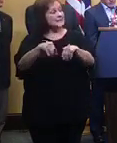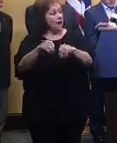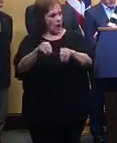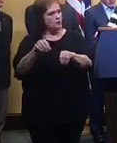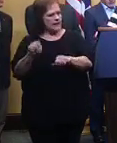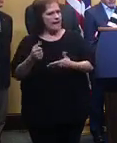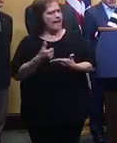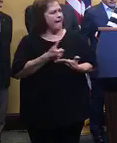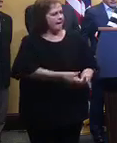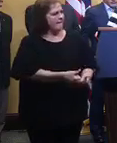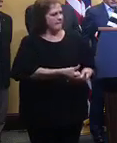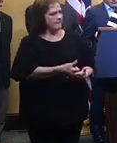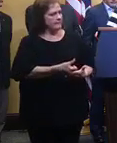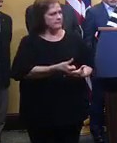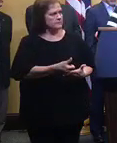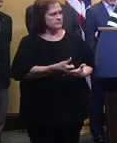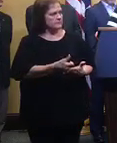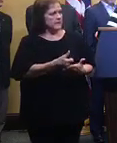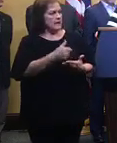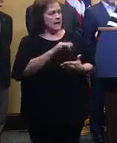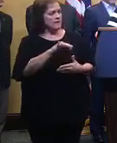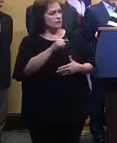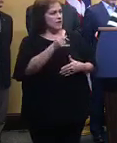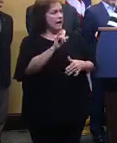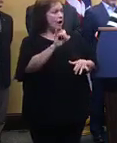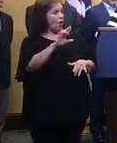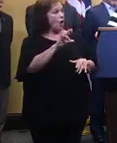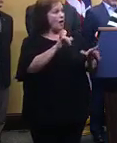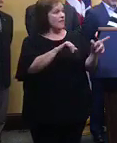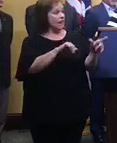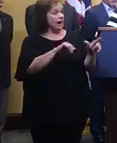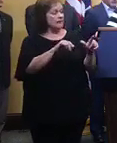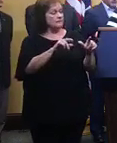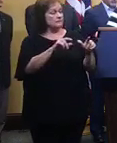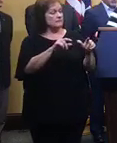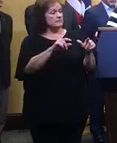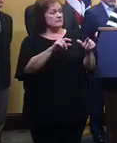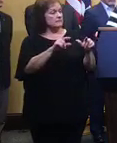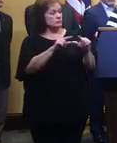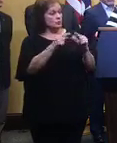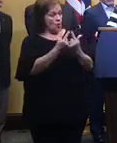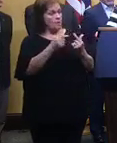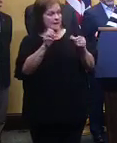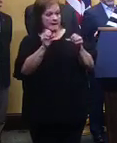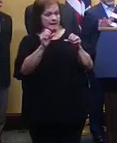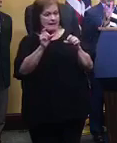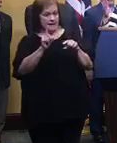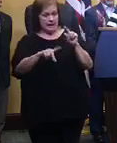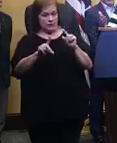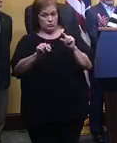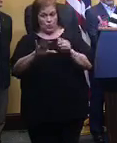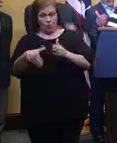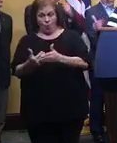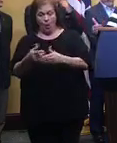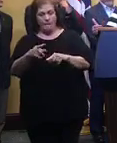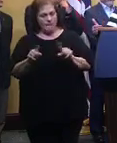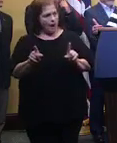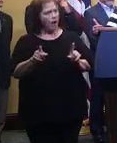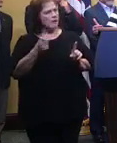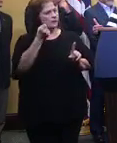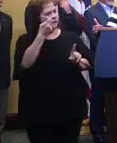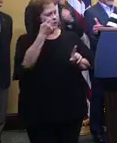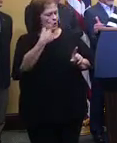gaps. As if JIR, which is that joint infrastructure, where it can't do it all, but it allows us to